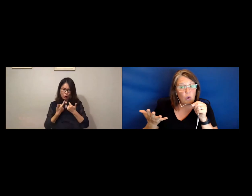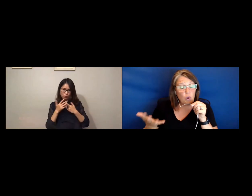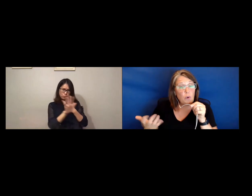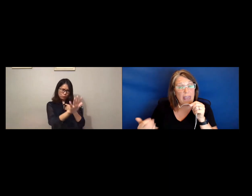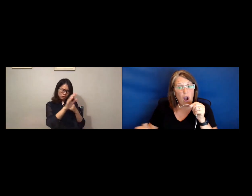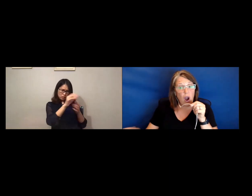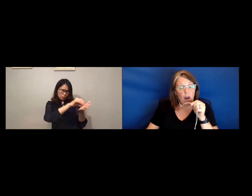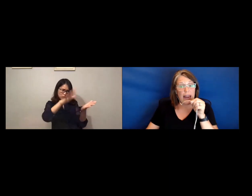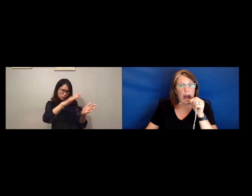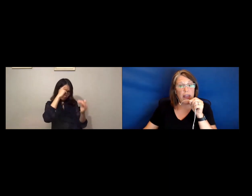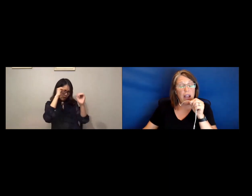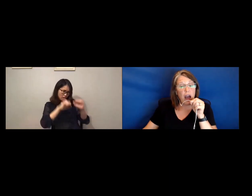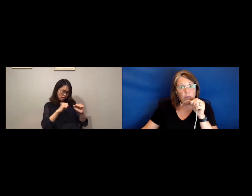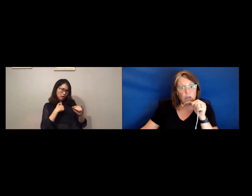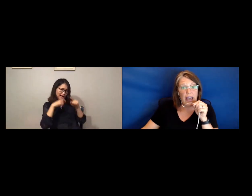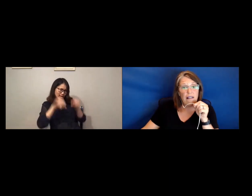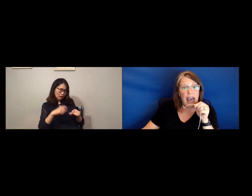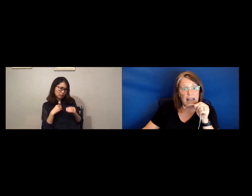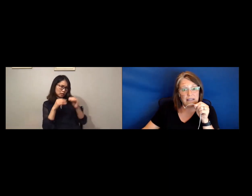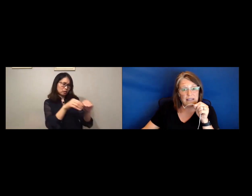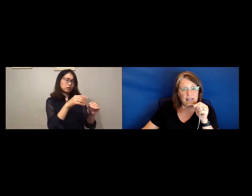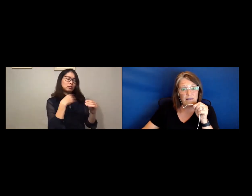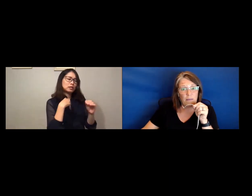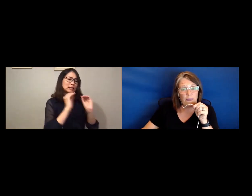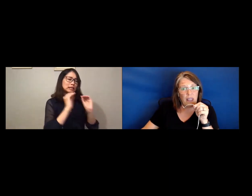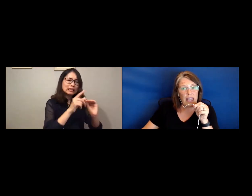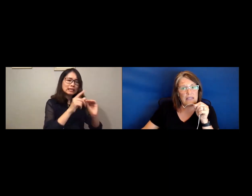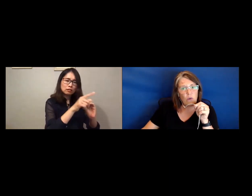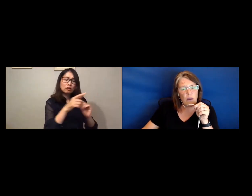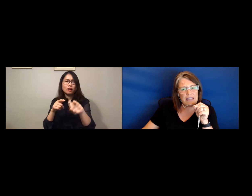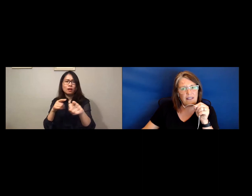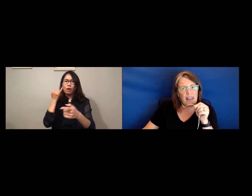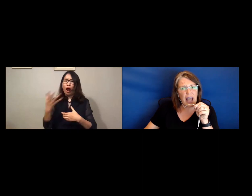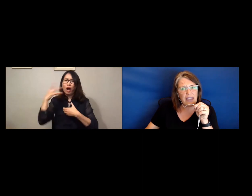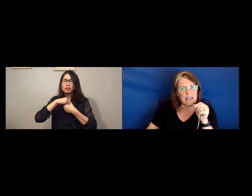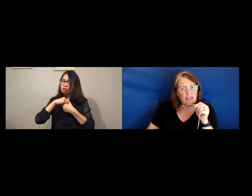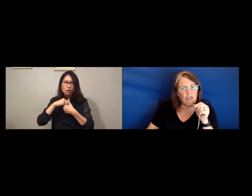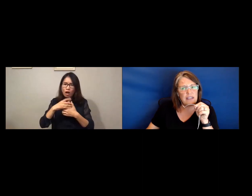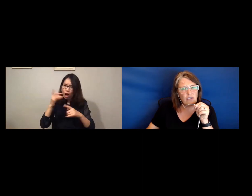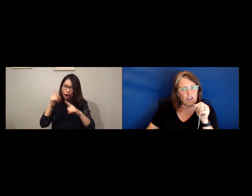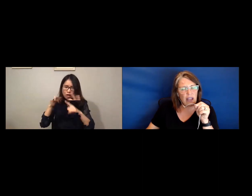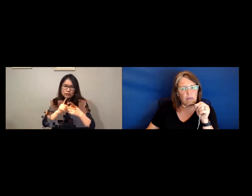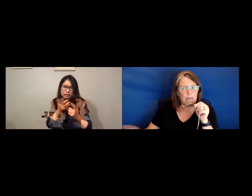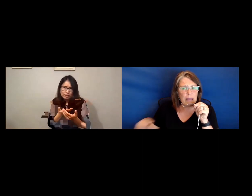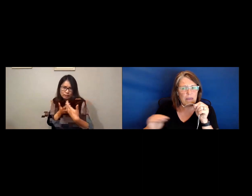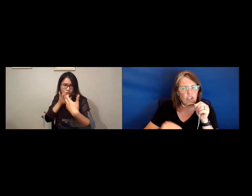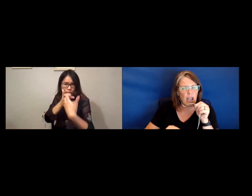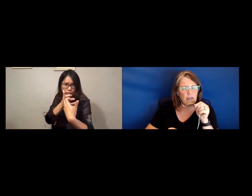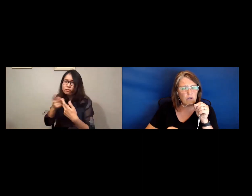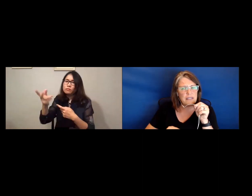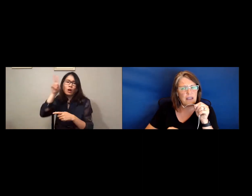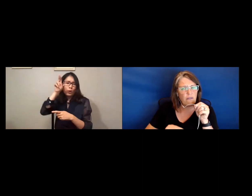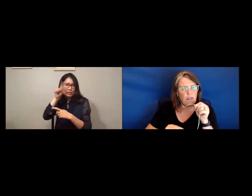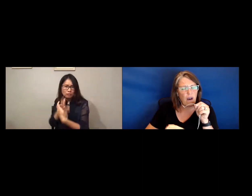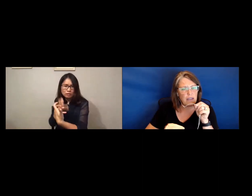on who they are and how they come to that class. And so what is it that I can teach this child, but maybe a child